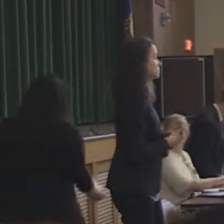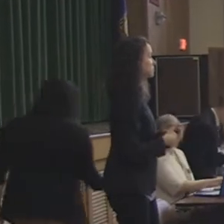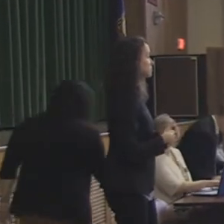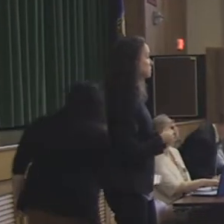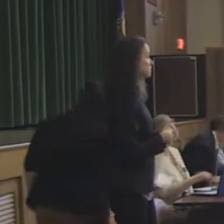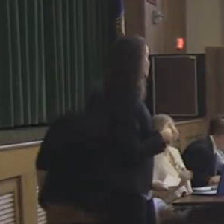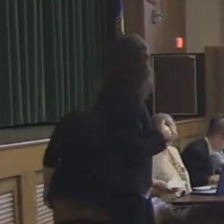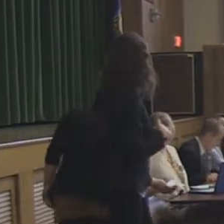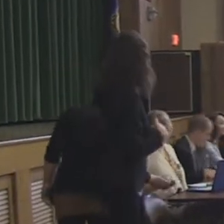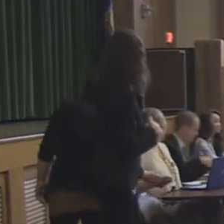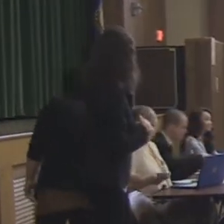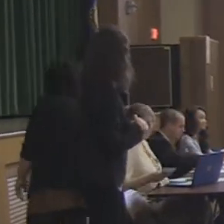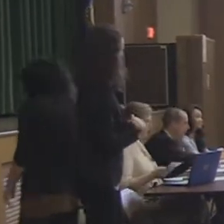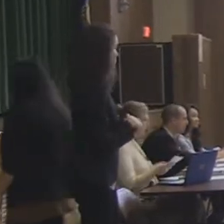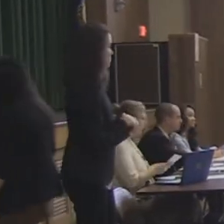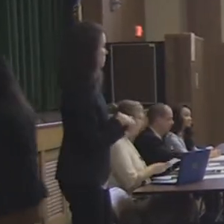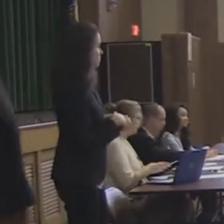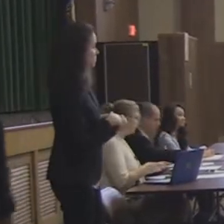Thank you.